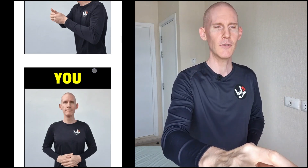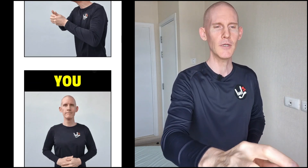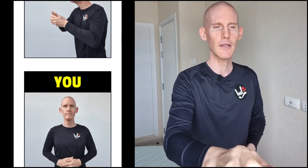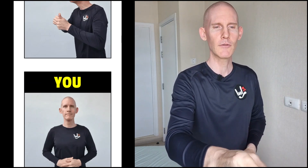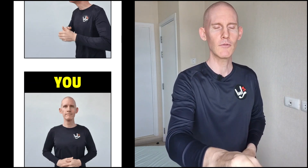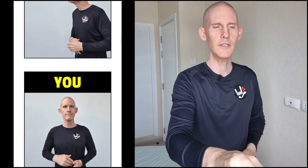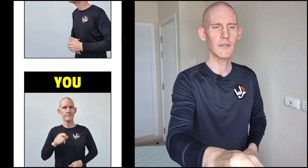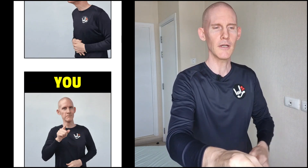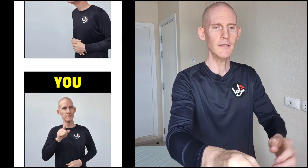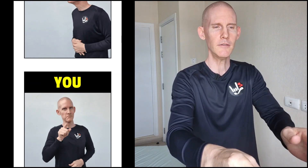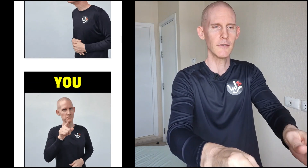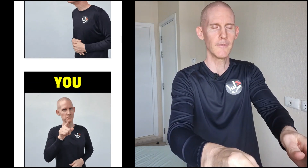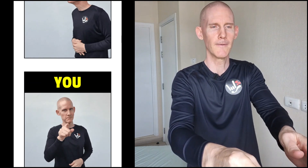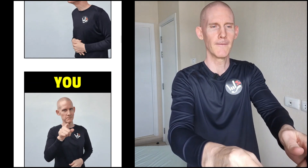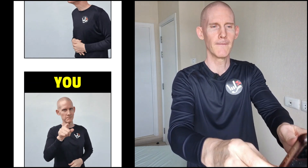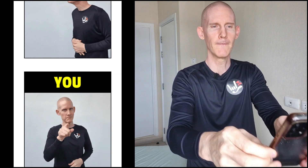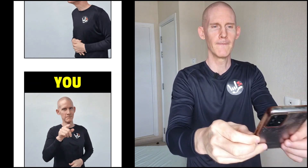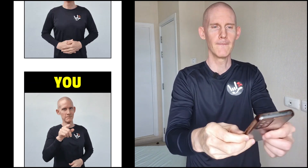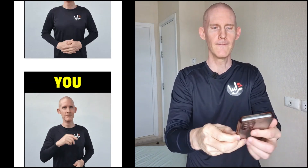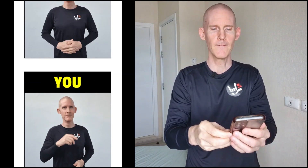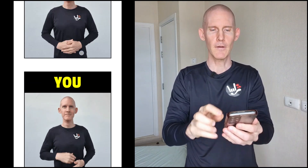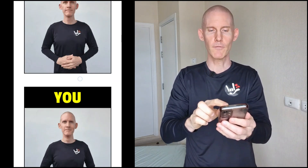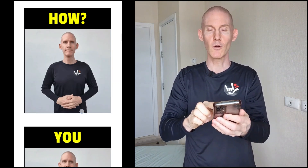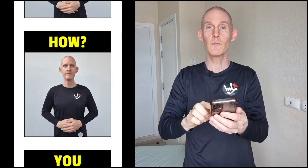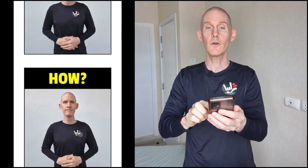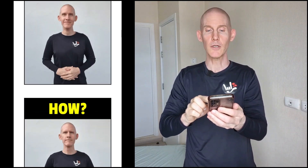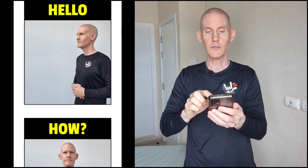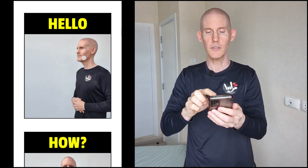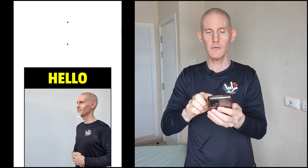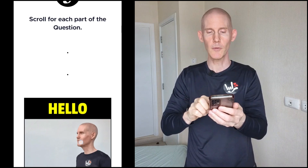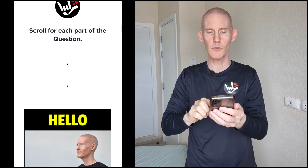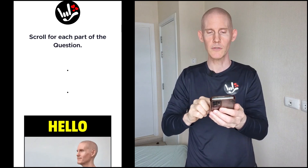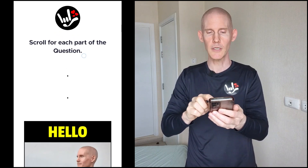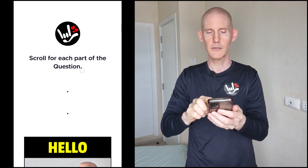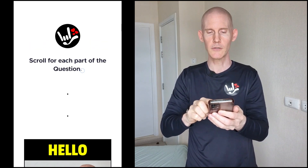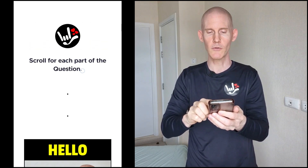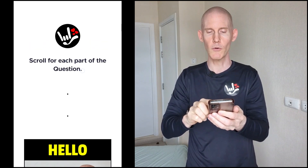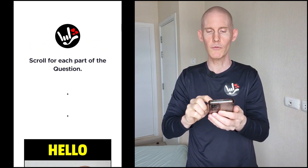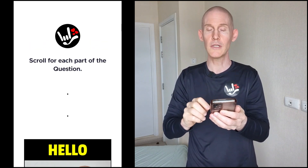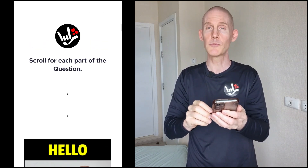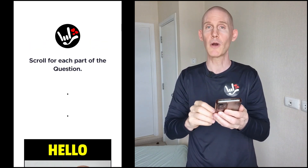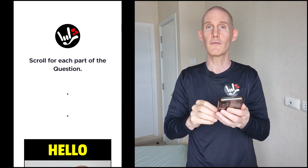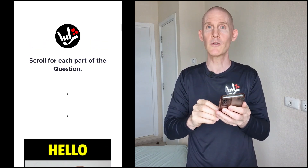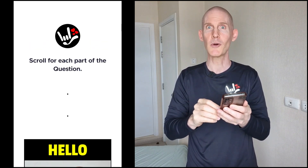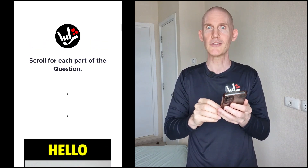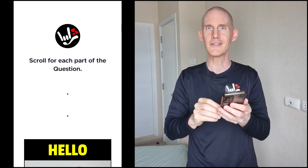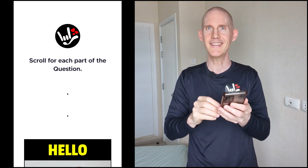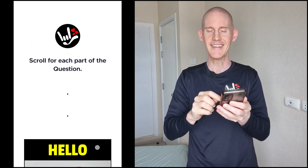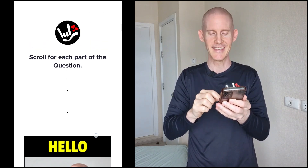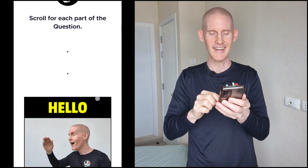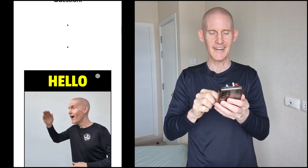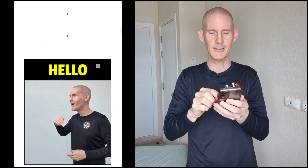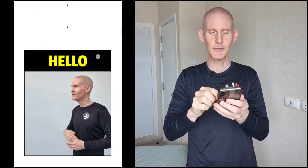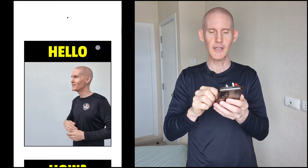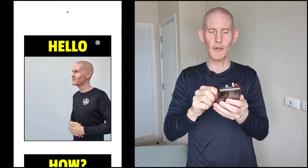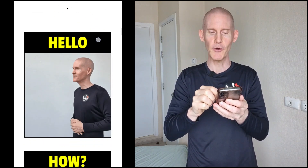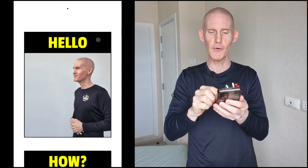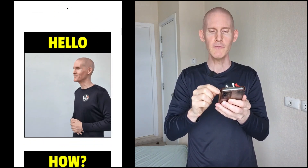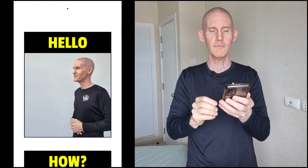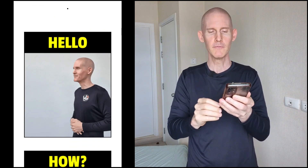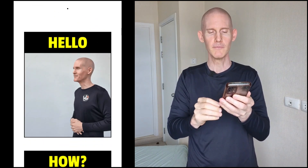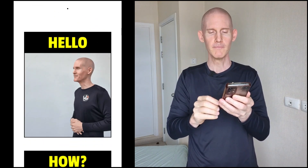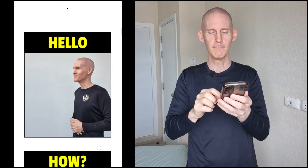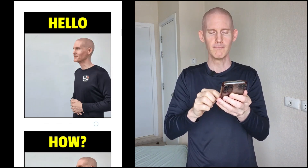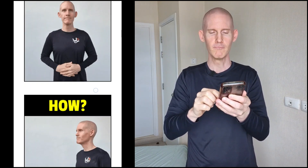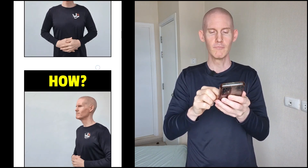Okay, so we had three signs that form the question. Remember, it says scroll for each part of the question. Right? So it was